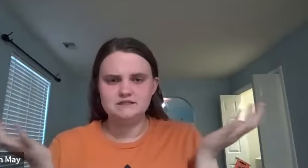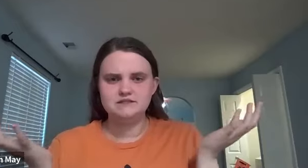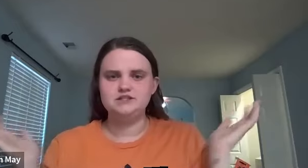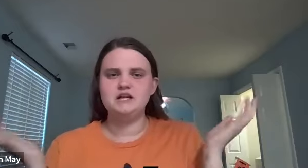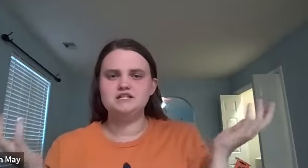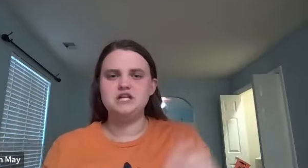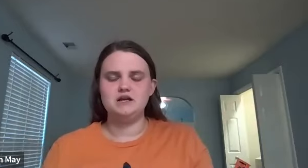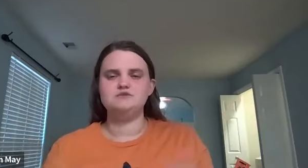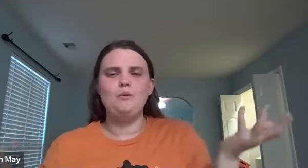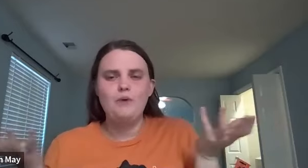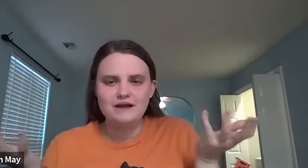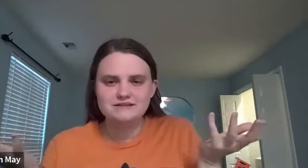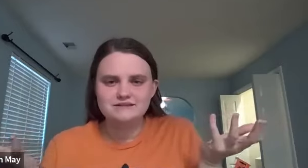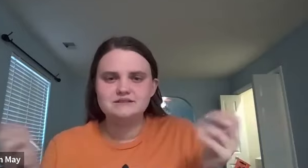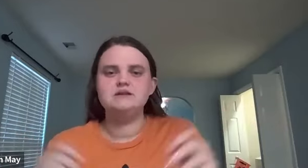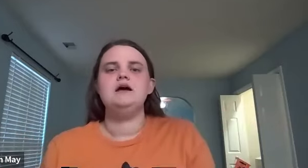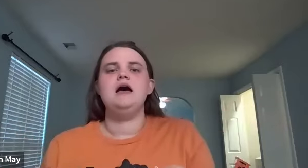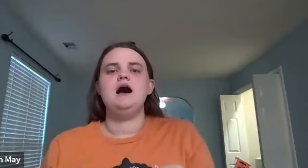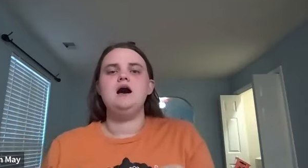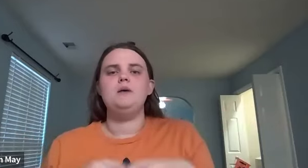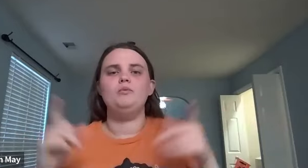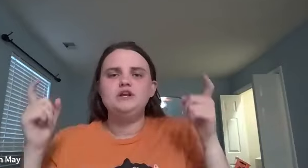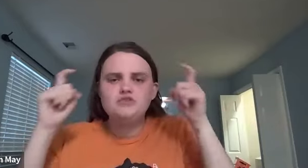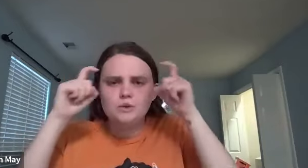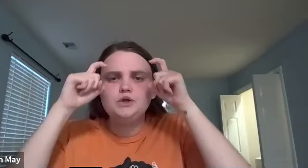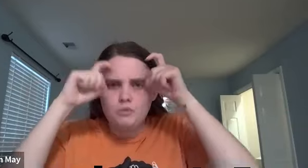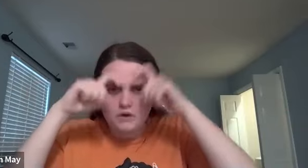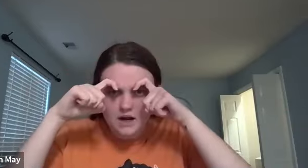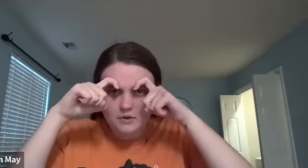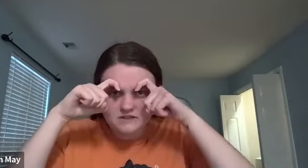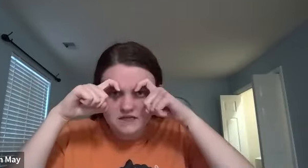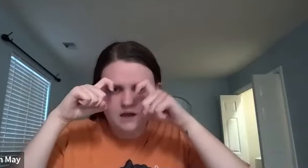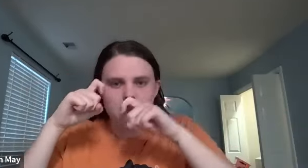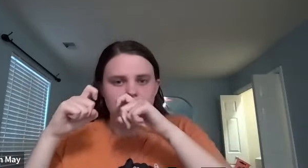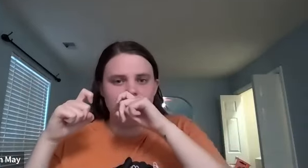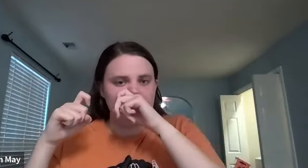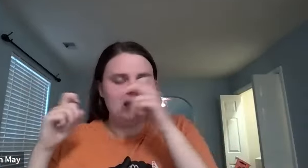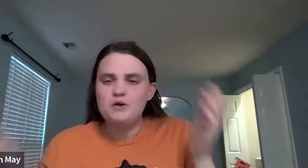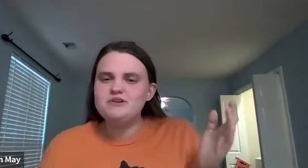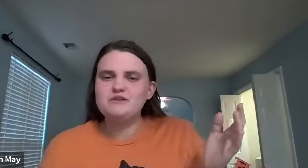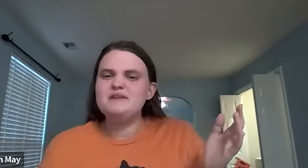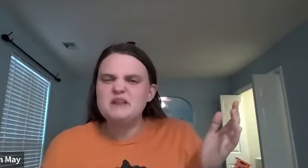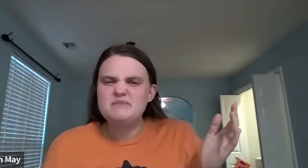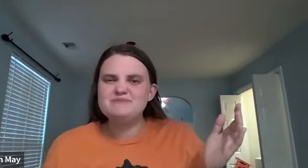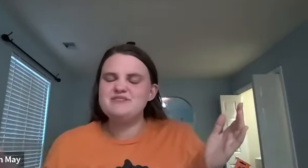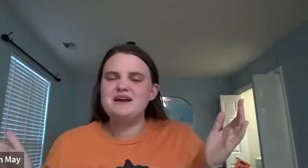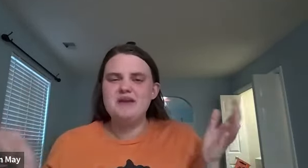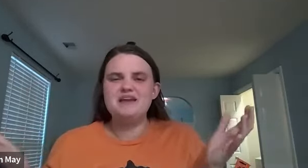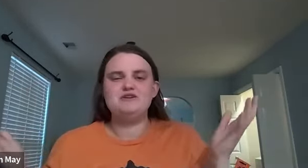You just kind of shake them. So what? When you do it, you want eyebrows down. I know you're like, but it makes me think I'm angry. You're